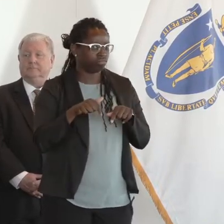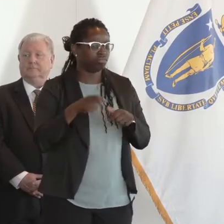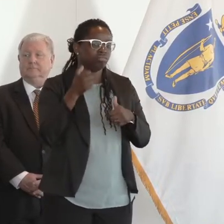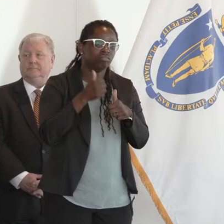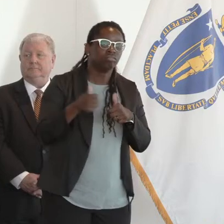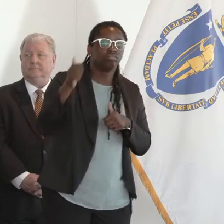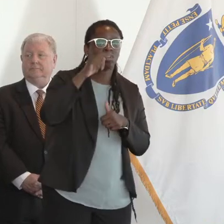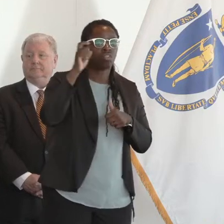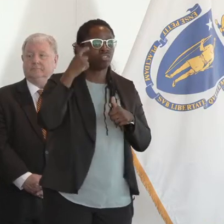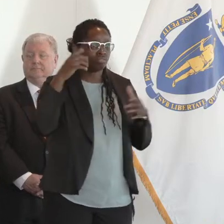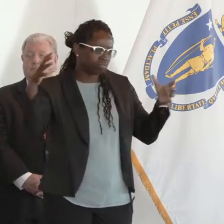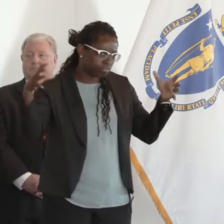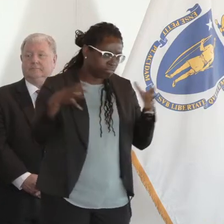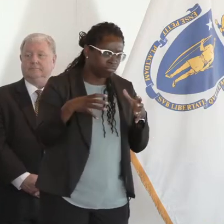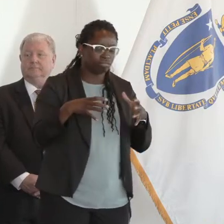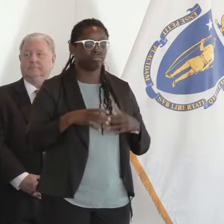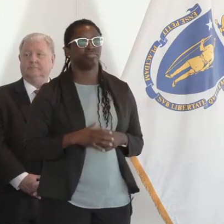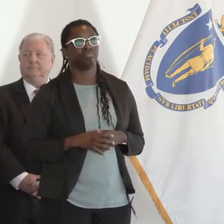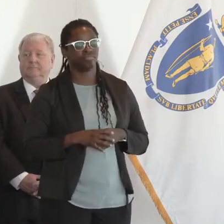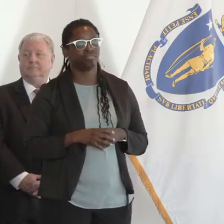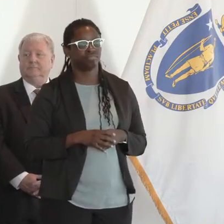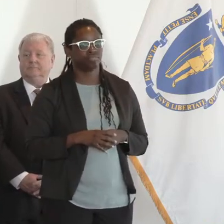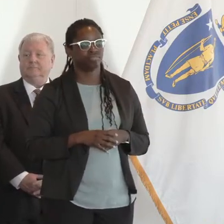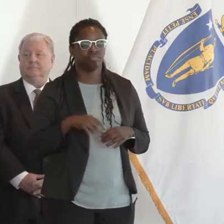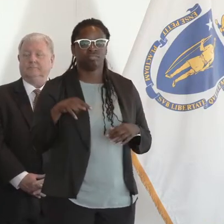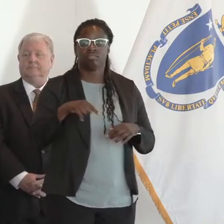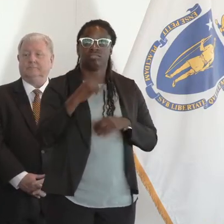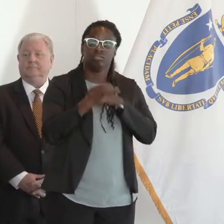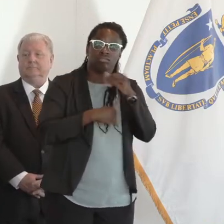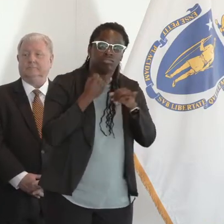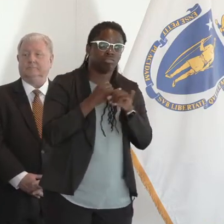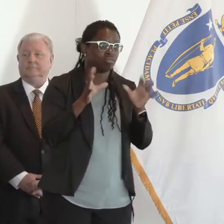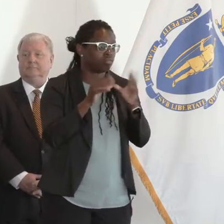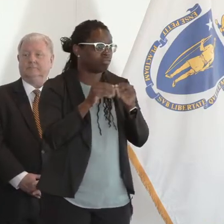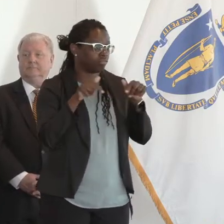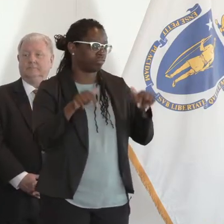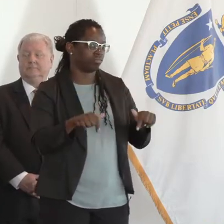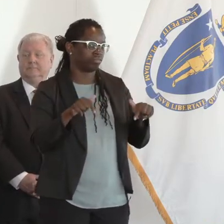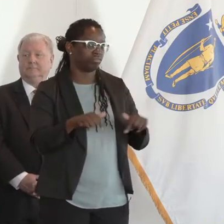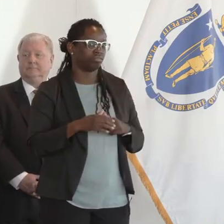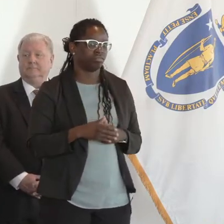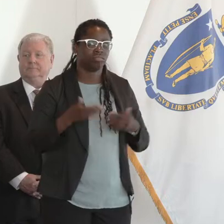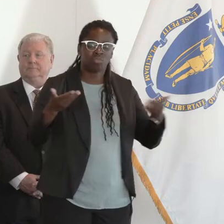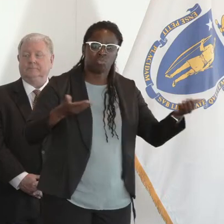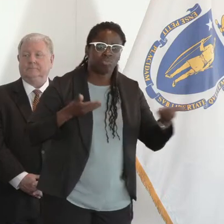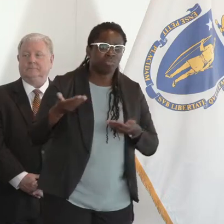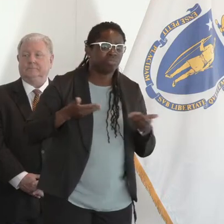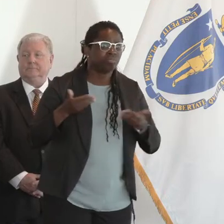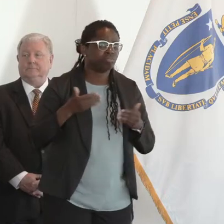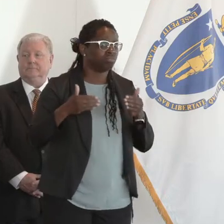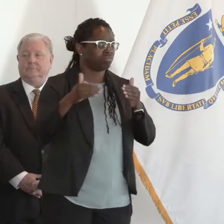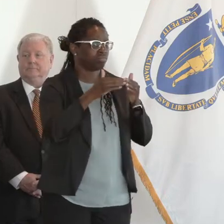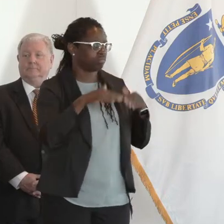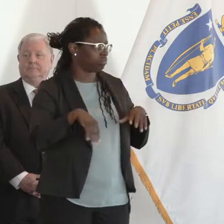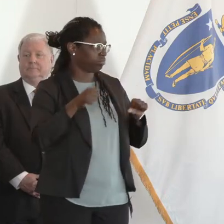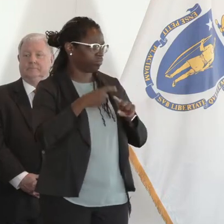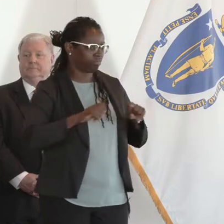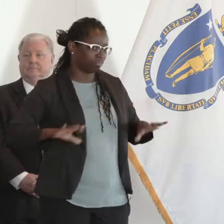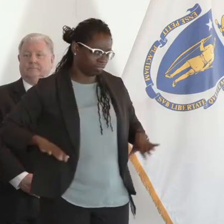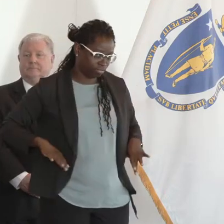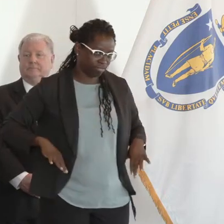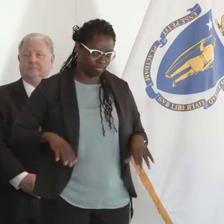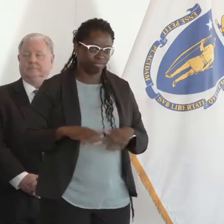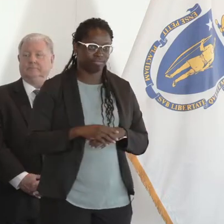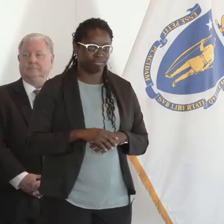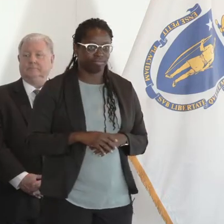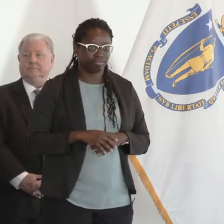our international guests, Premier Fury, as I mentioned, our co-host from Newfoundland and Labrador, Premier Dennis King of